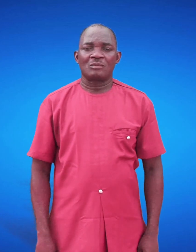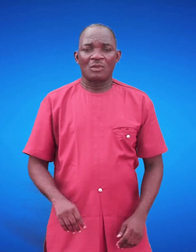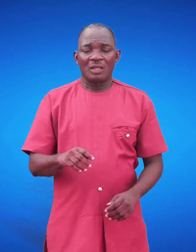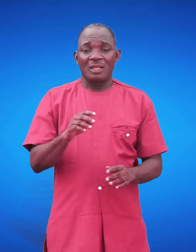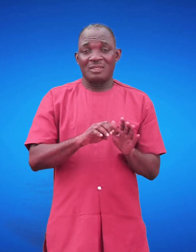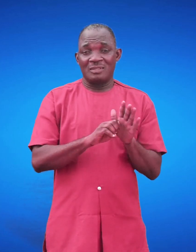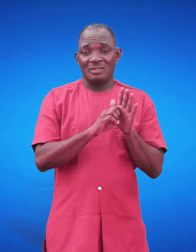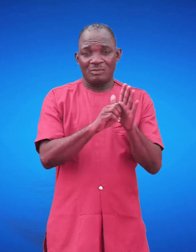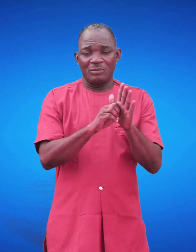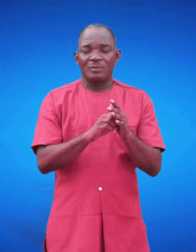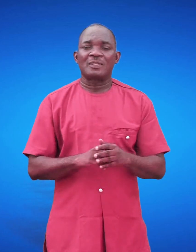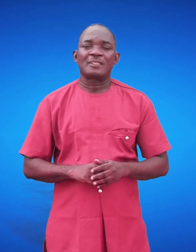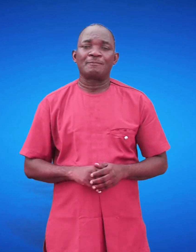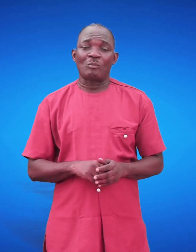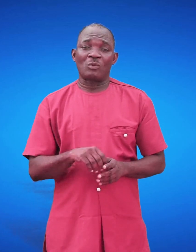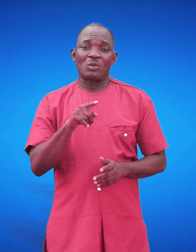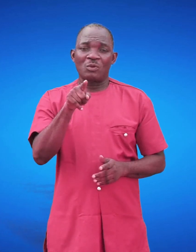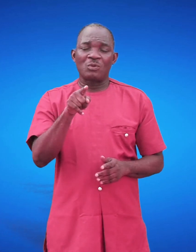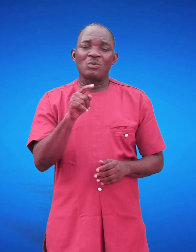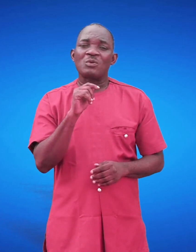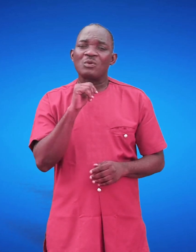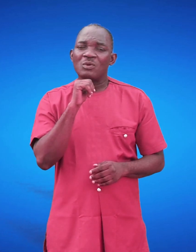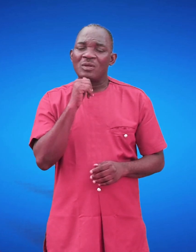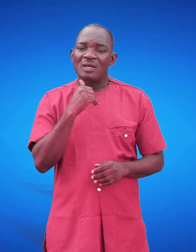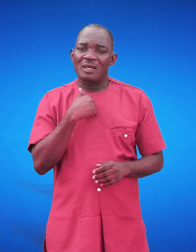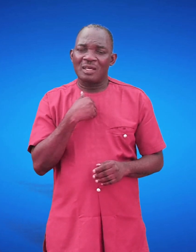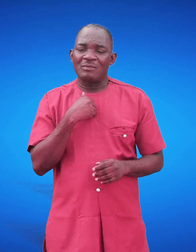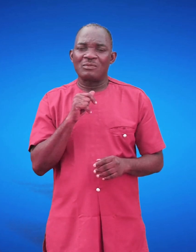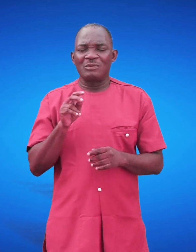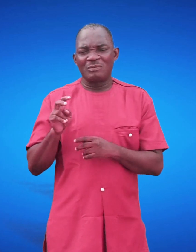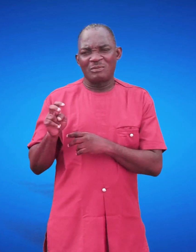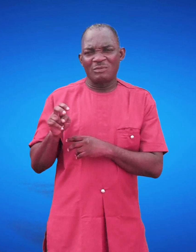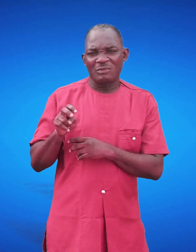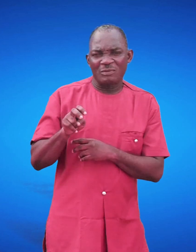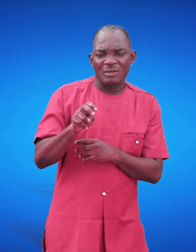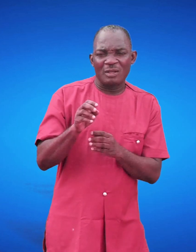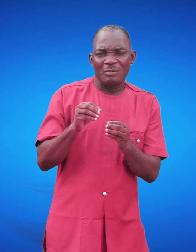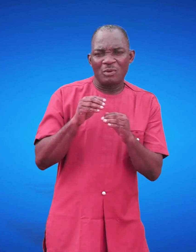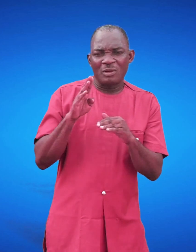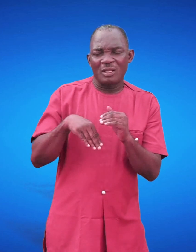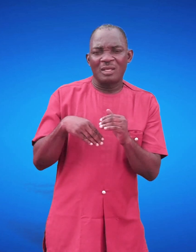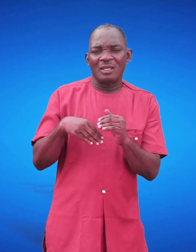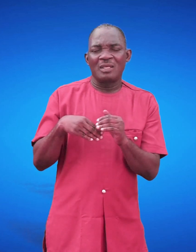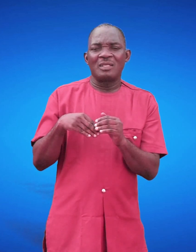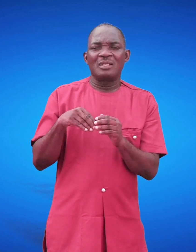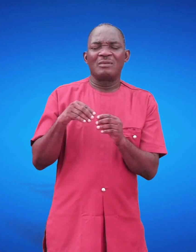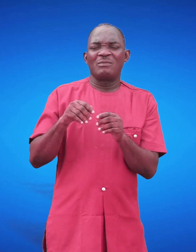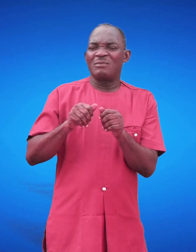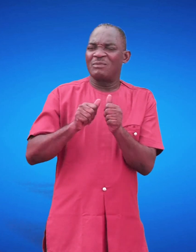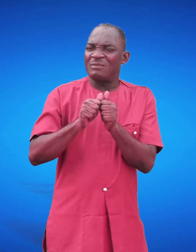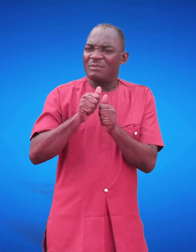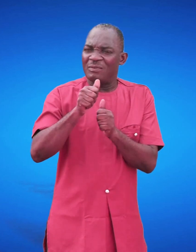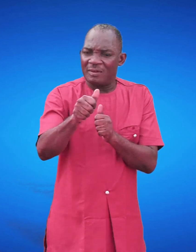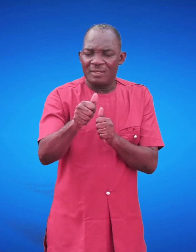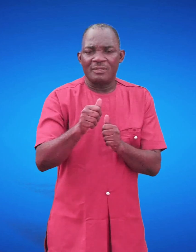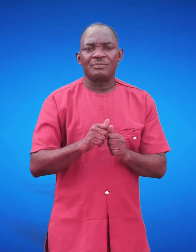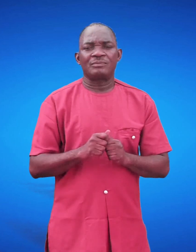instance, you do not have to travel more than 3 kilometers